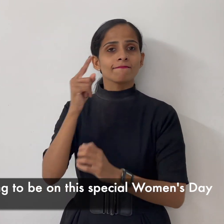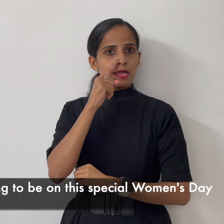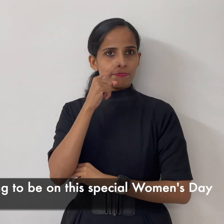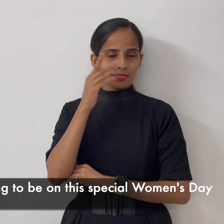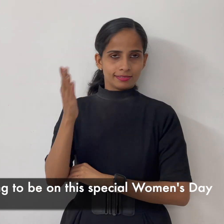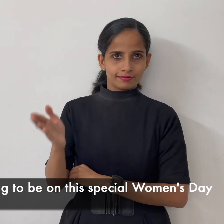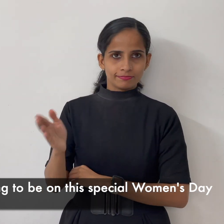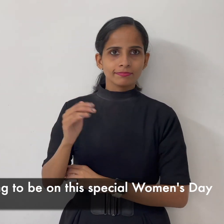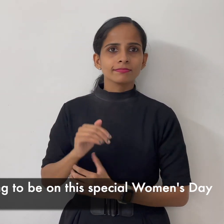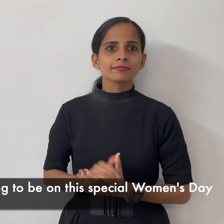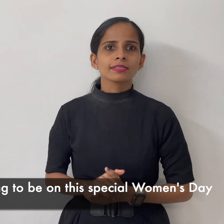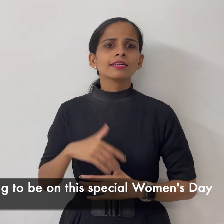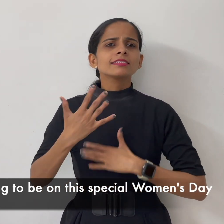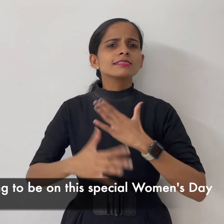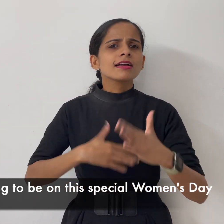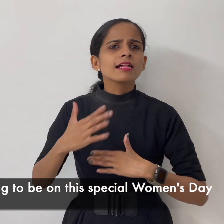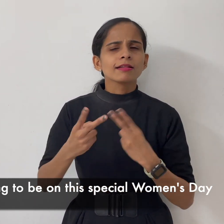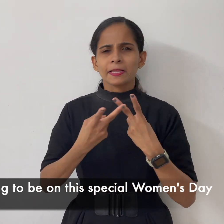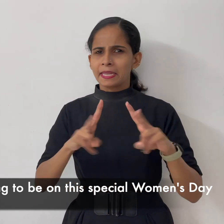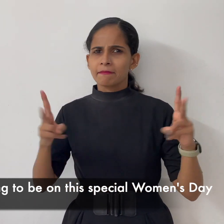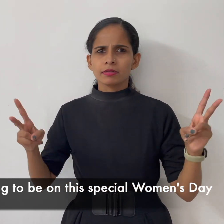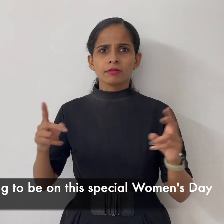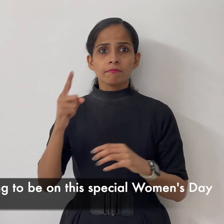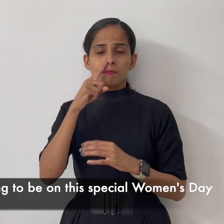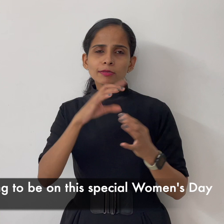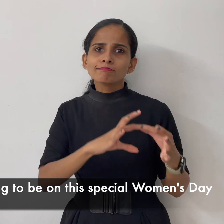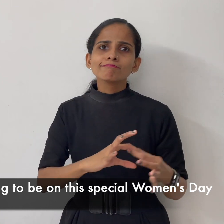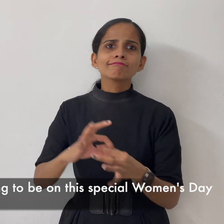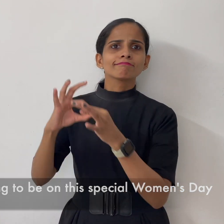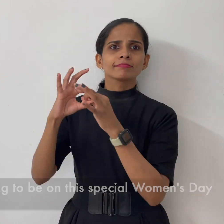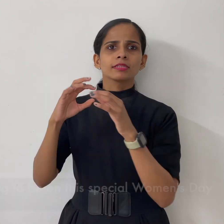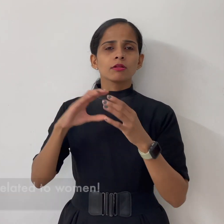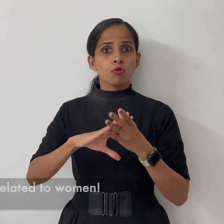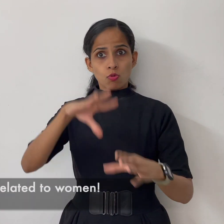We will learn signs related to women.